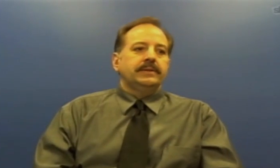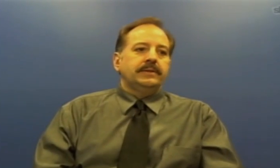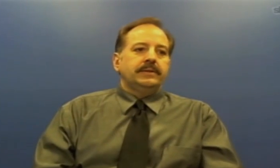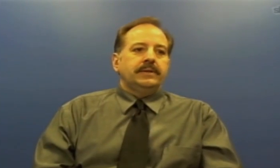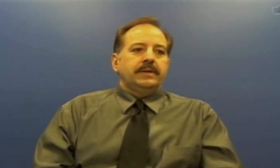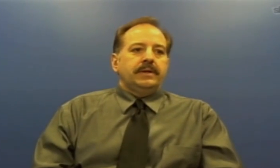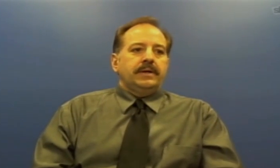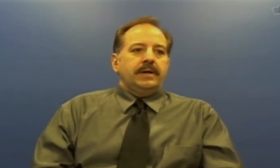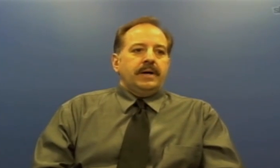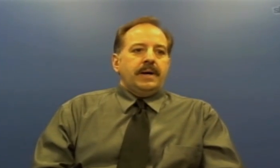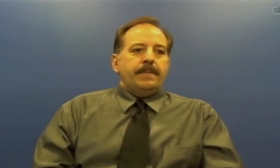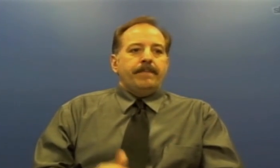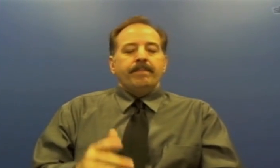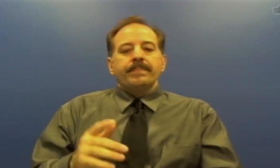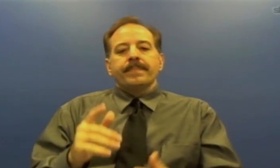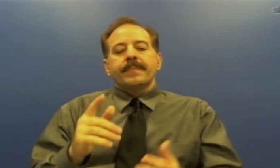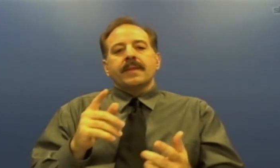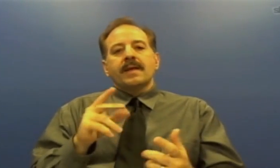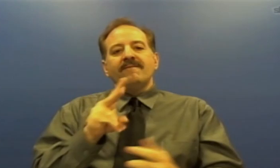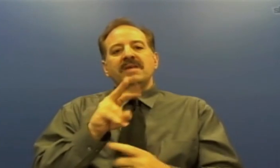booking process, whatever it might be.